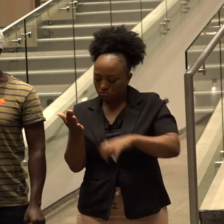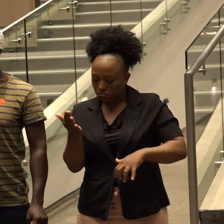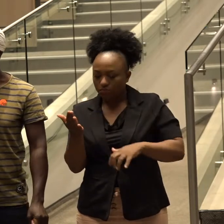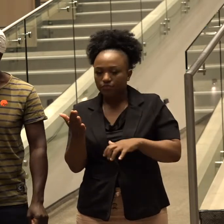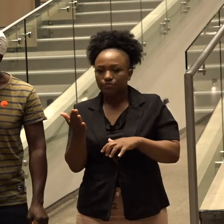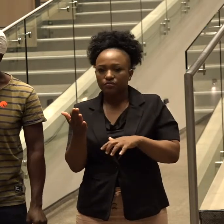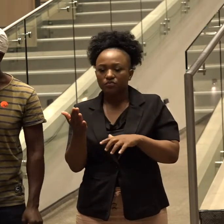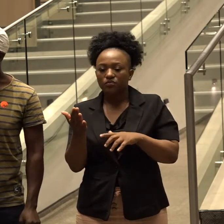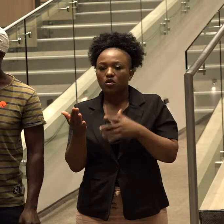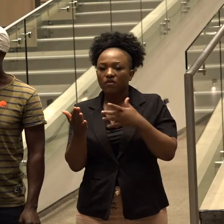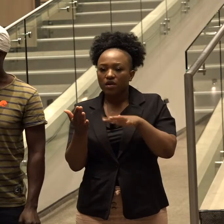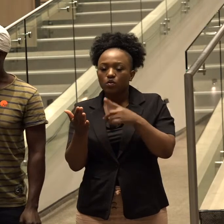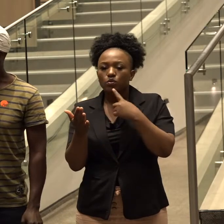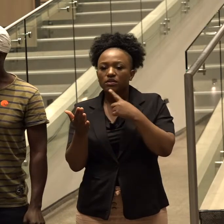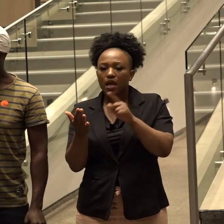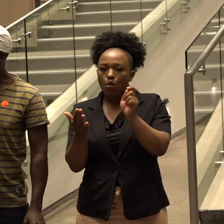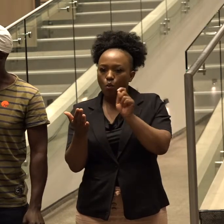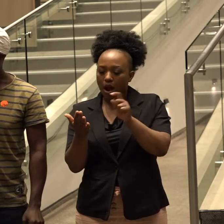foreign